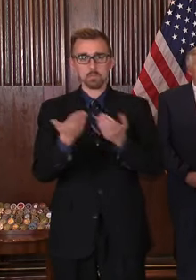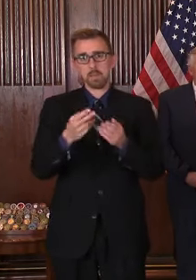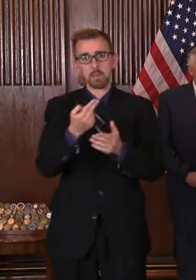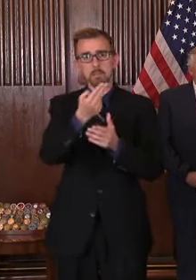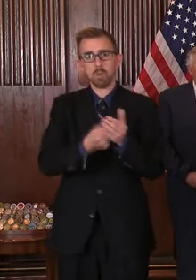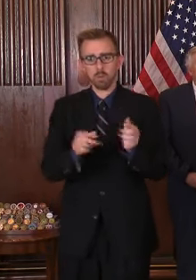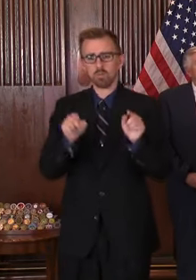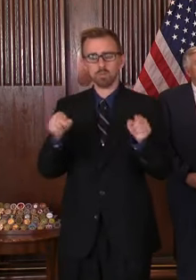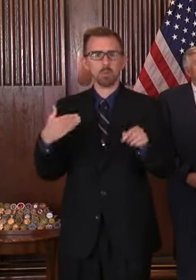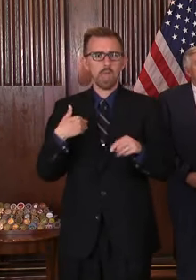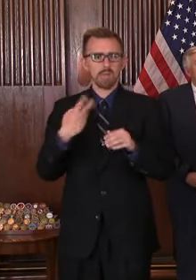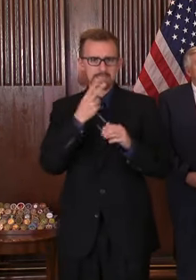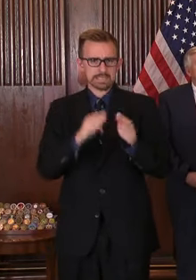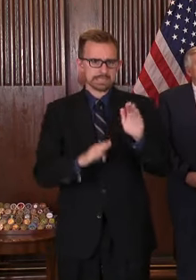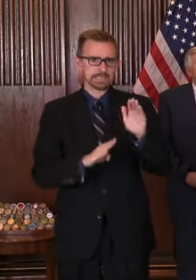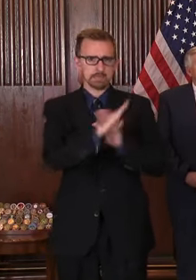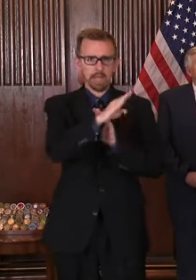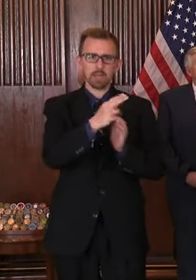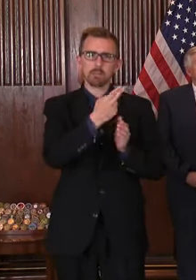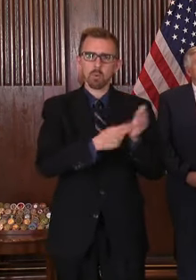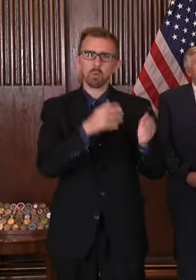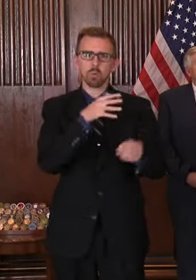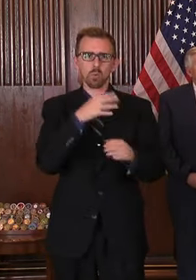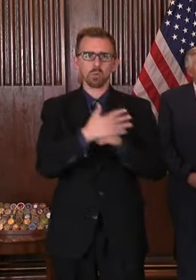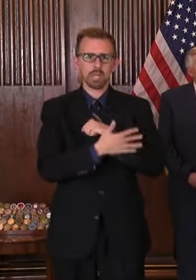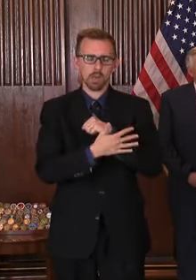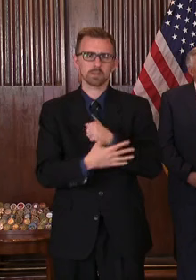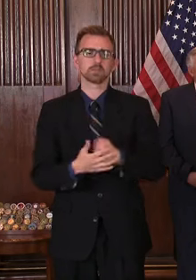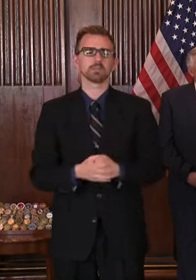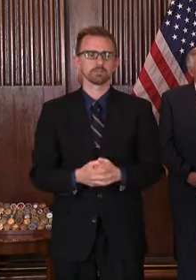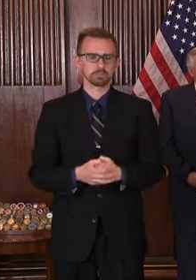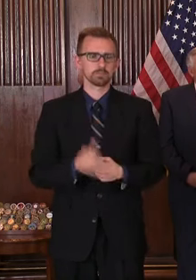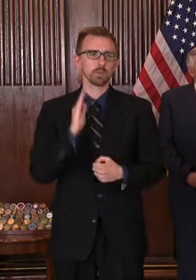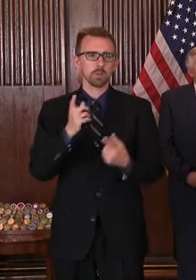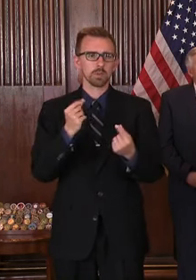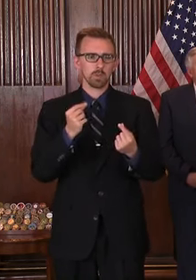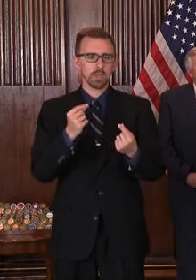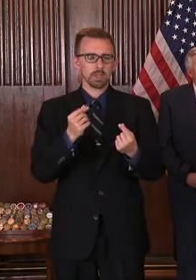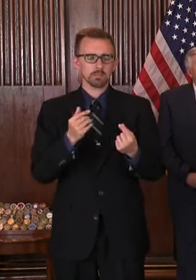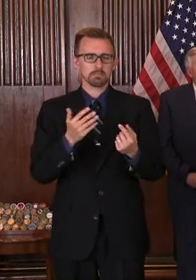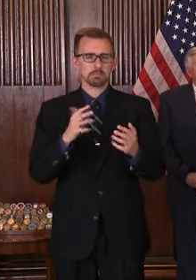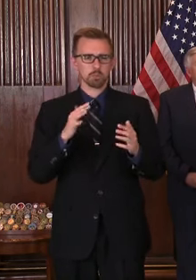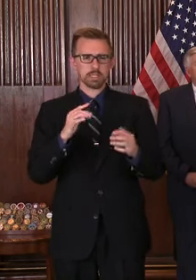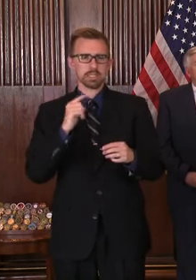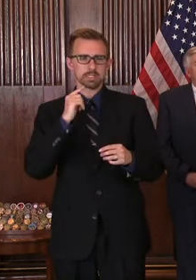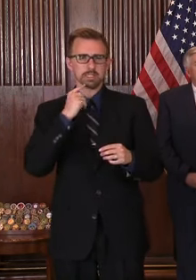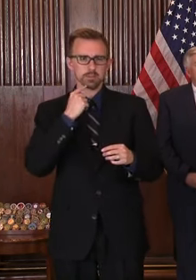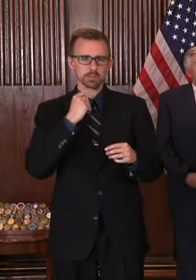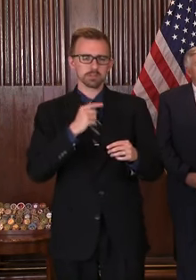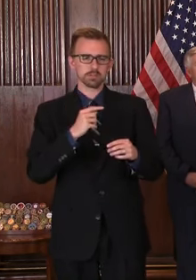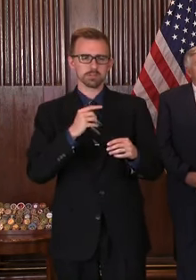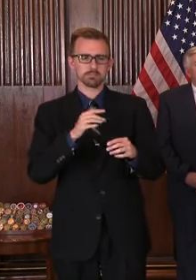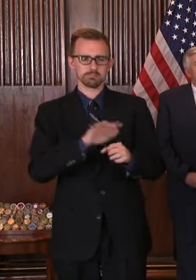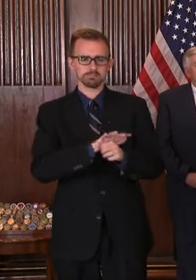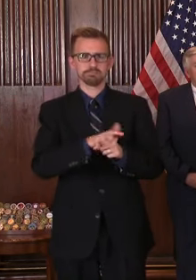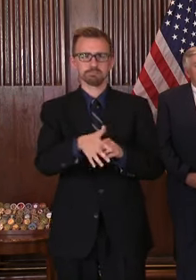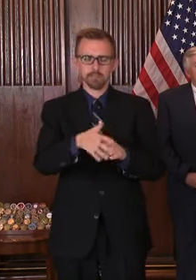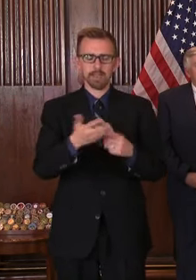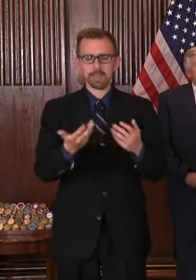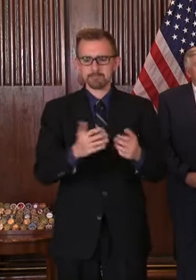because we have seen a spike in both of those rural counties, and we're going to be doing a fairly intensive, robust,